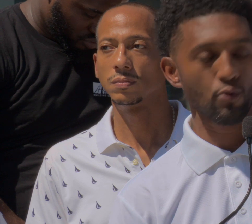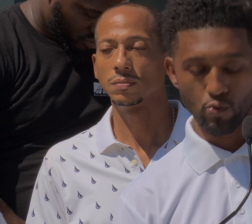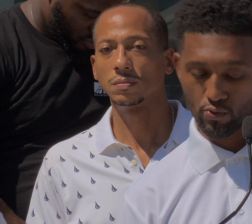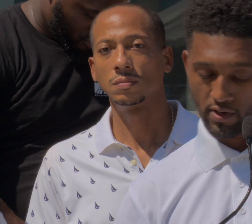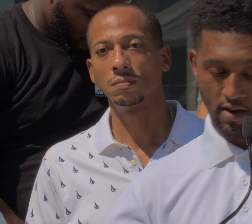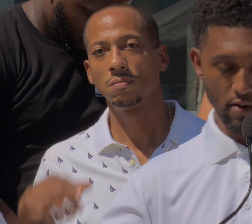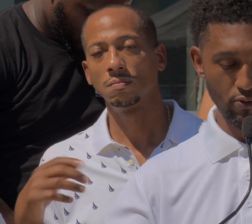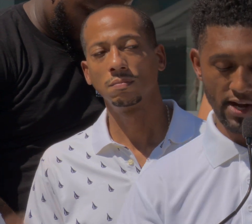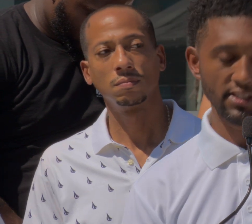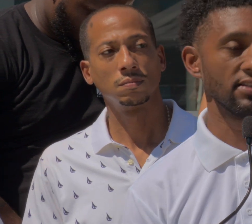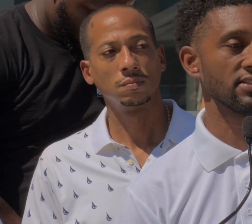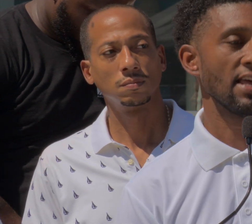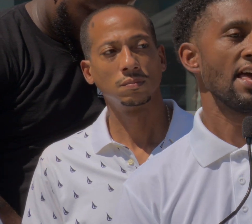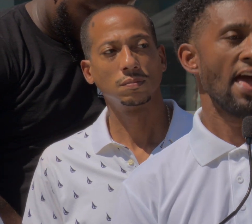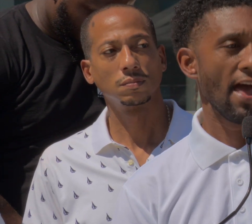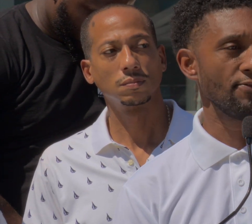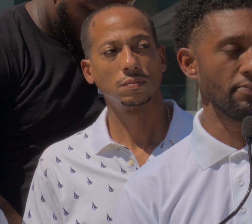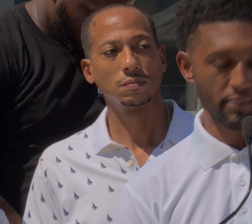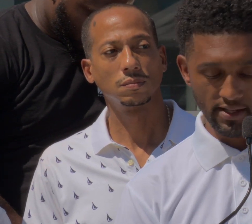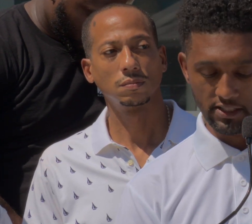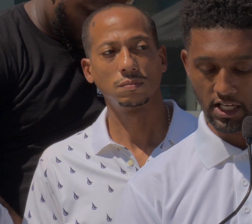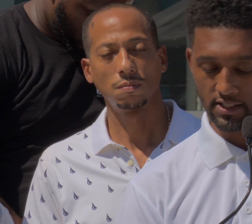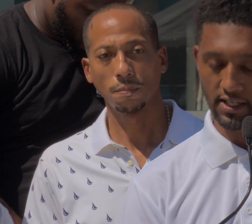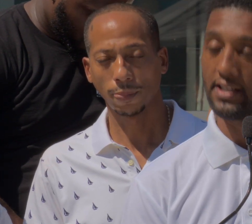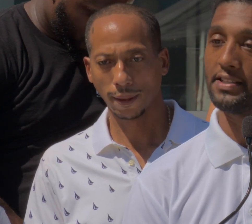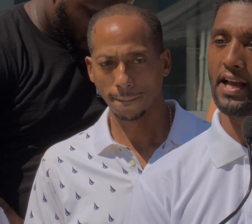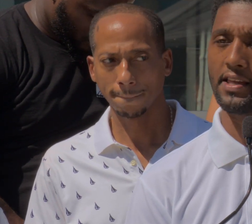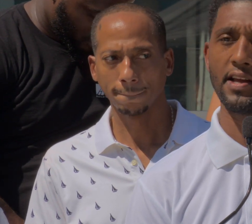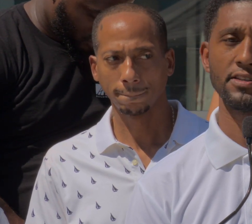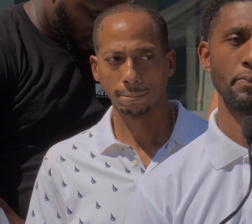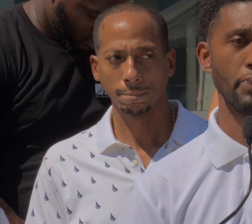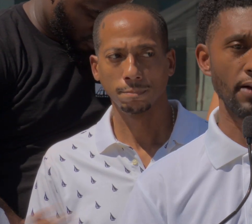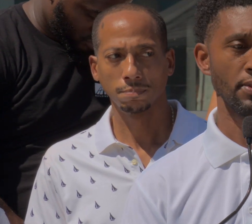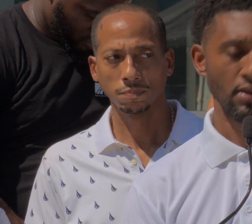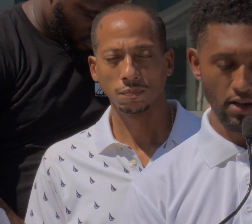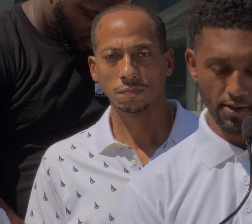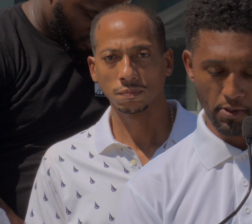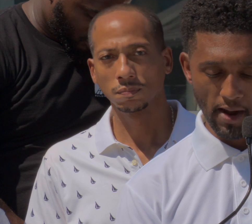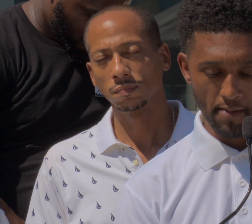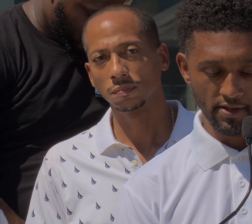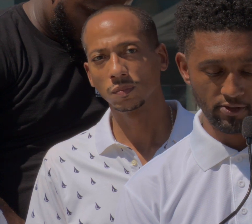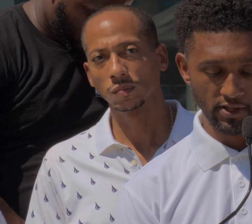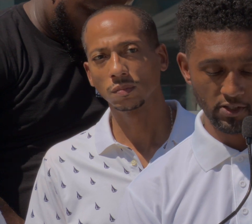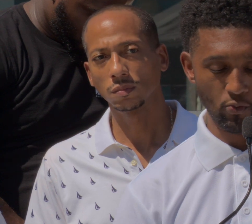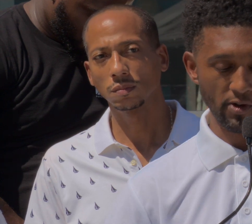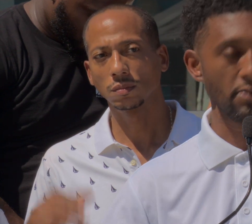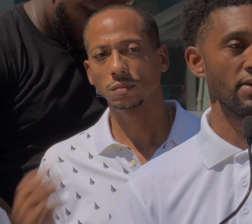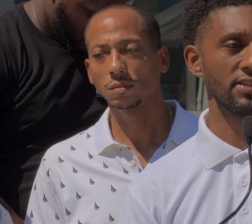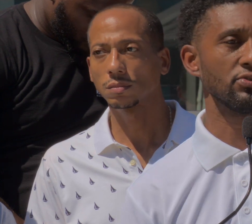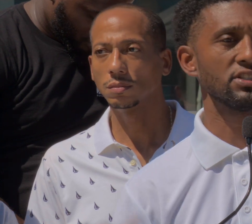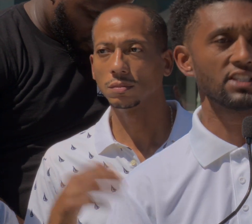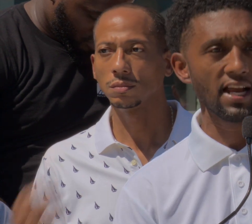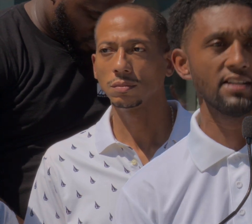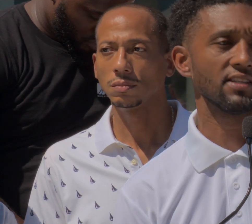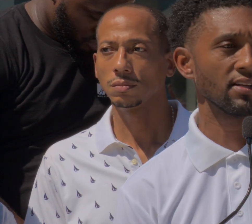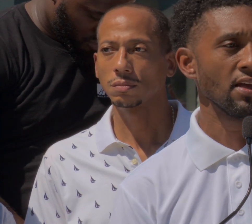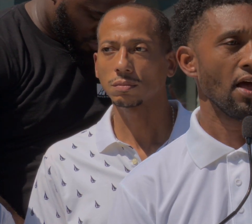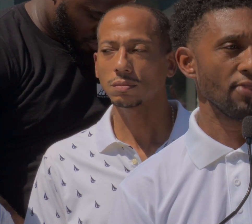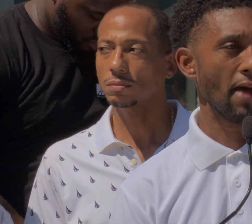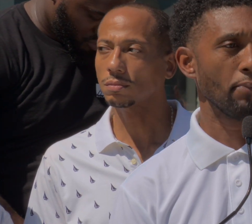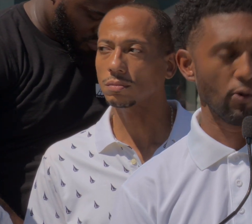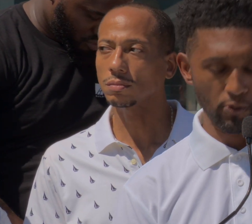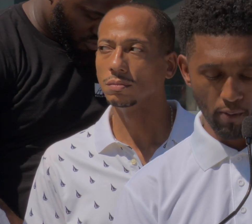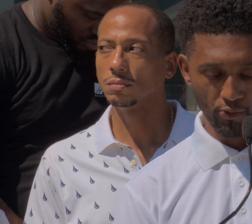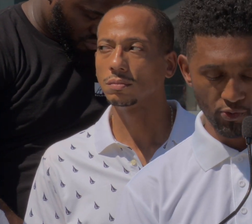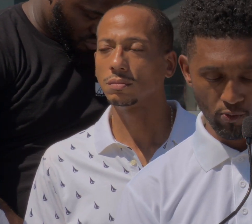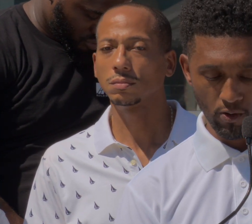fields, pools, rec centers haven't been touched in decades. But under my administration, we're committed to changing